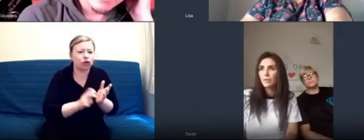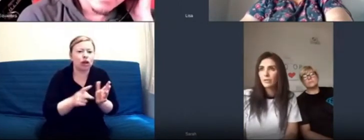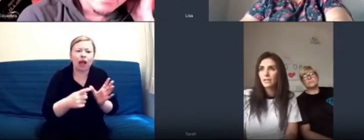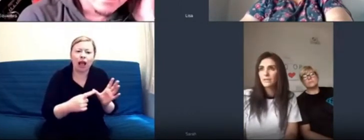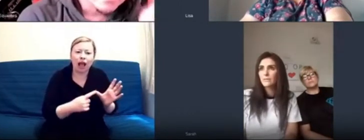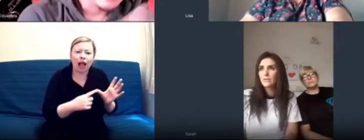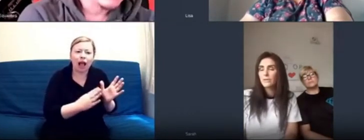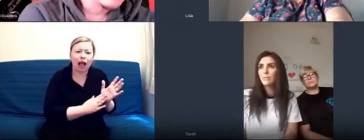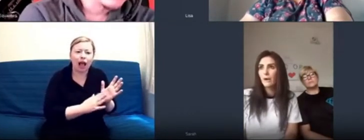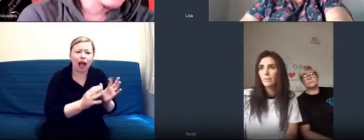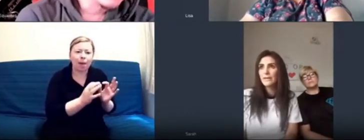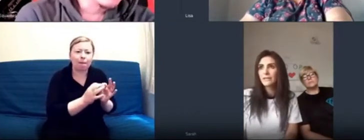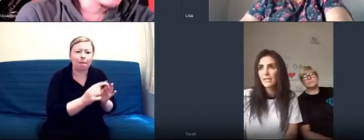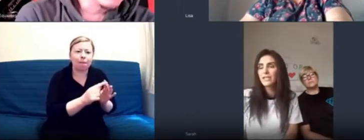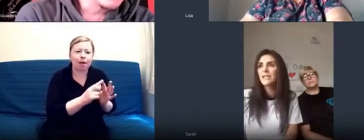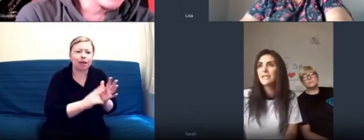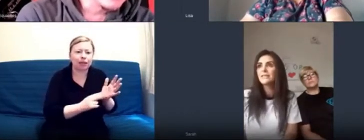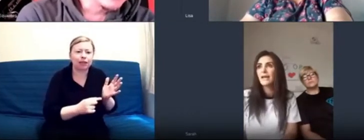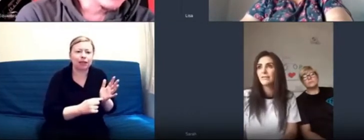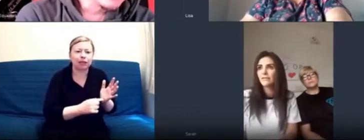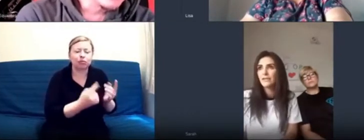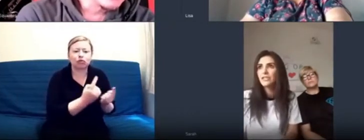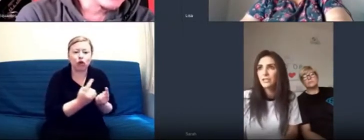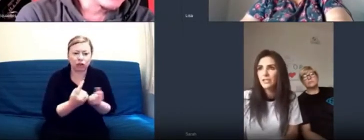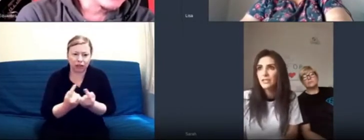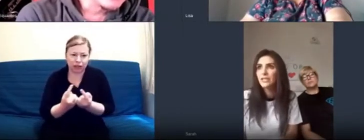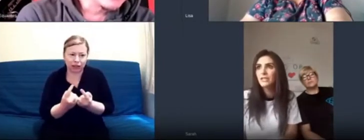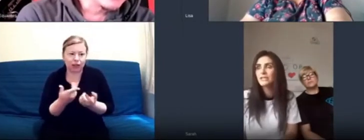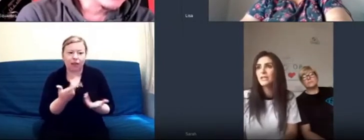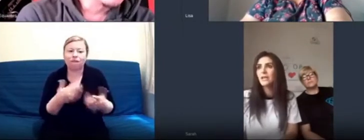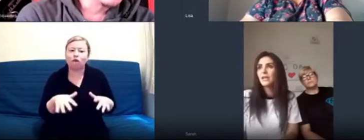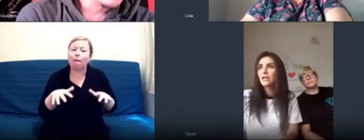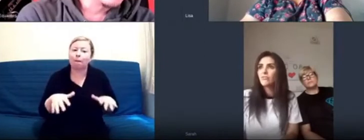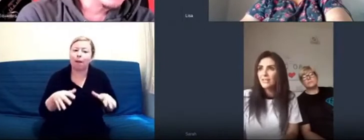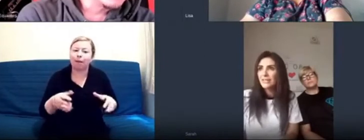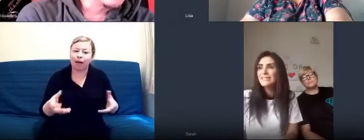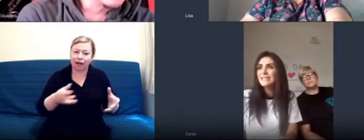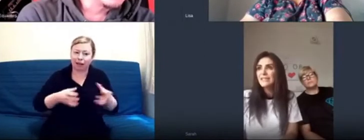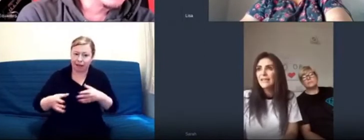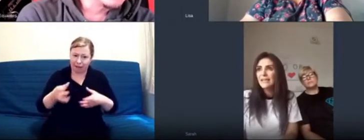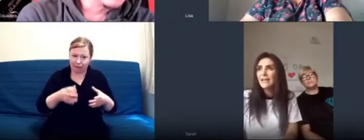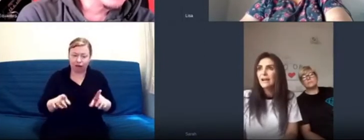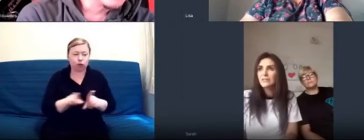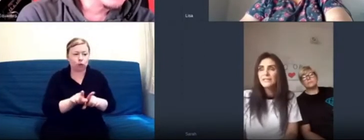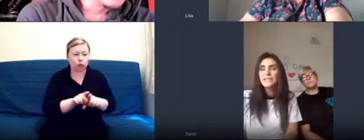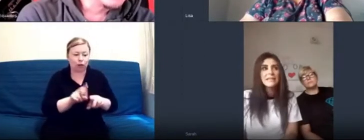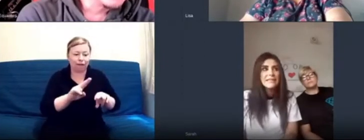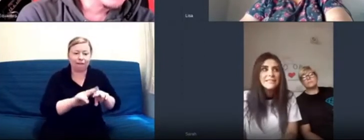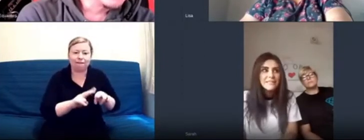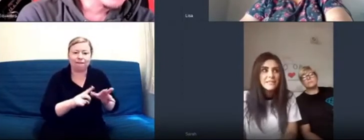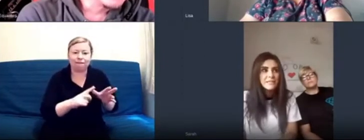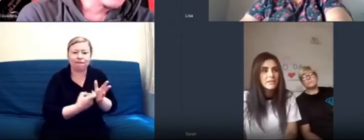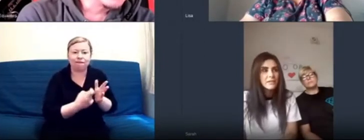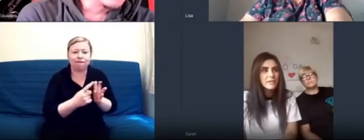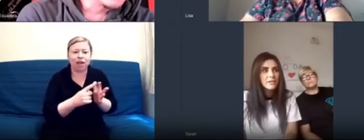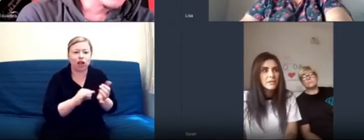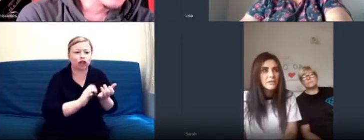ambient products between public donations and fair share donations, realistically, I would say at